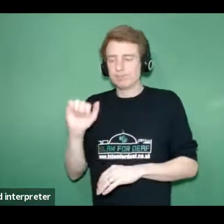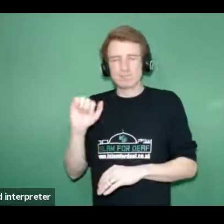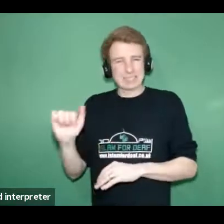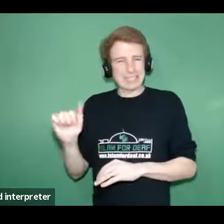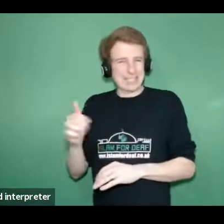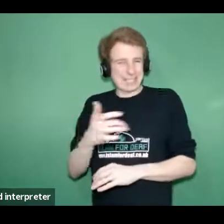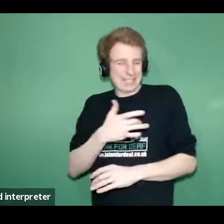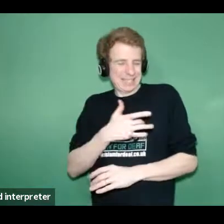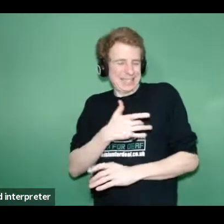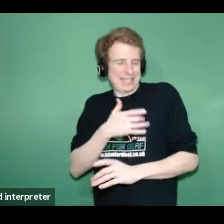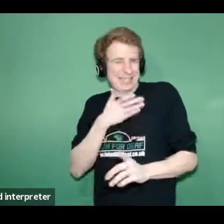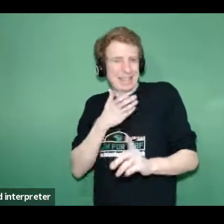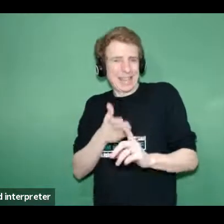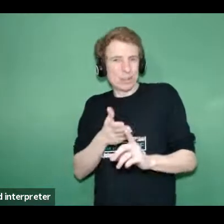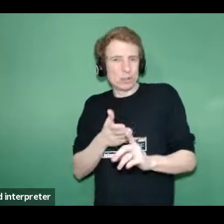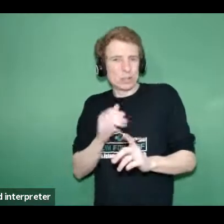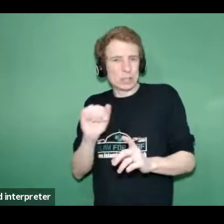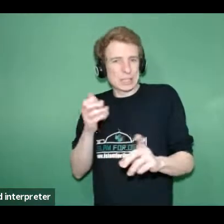his